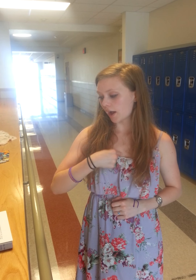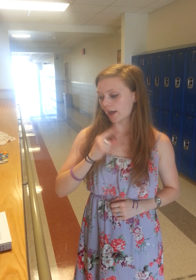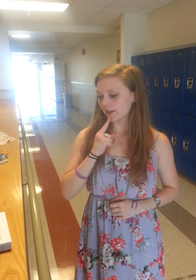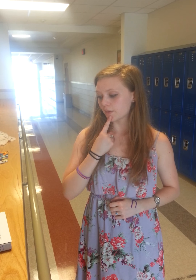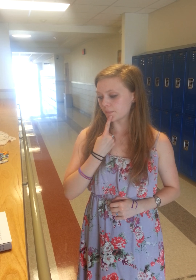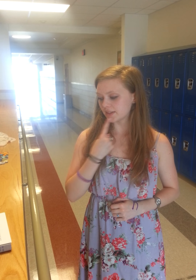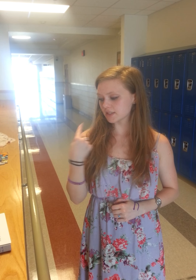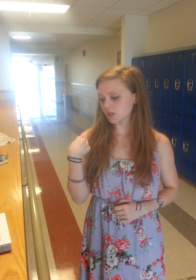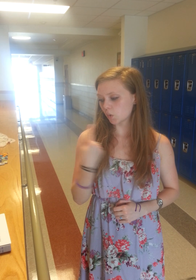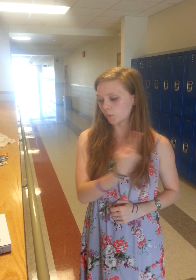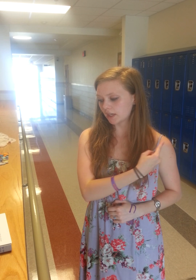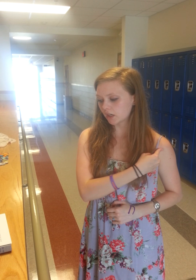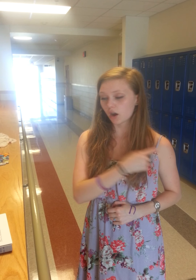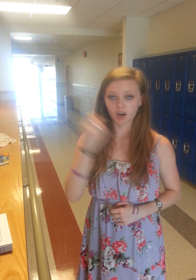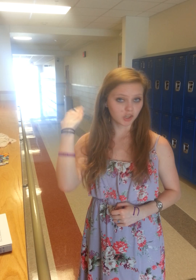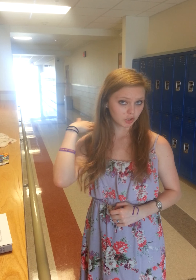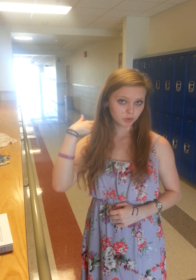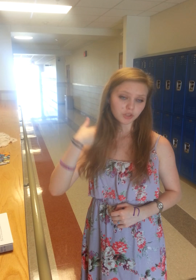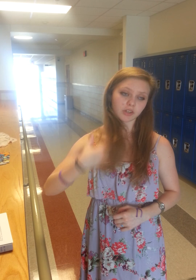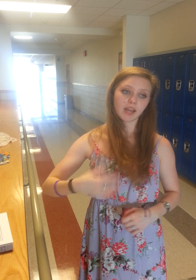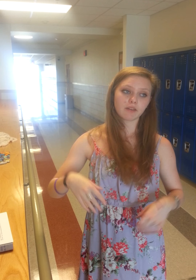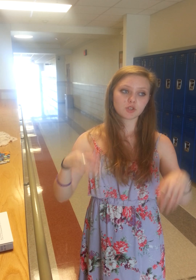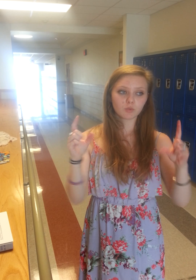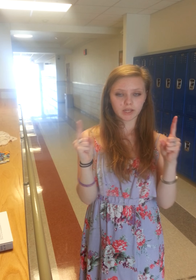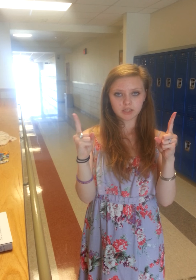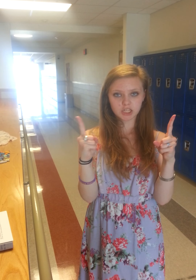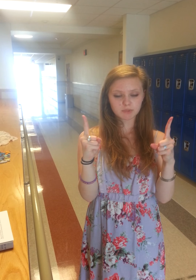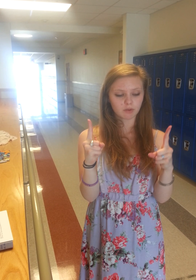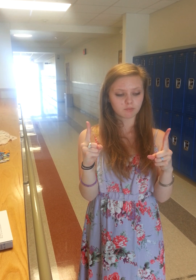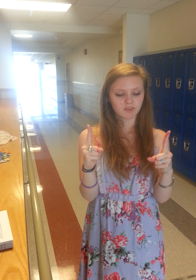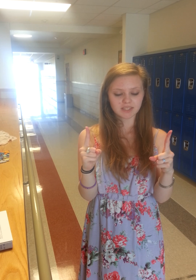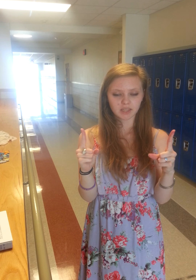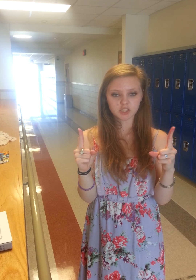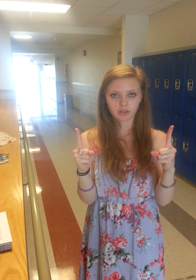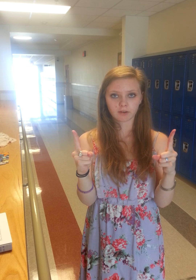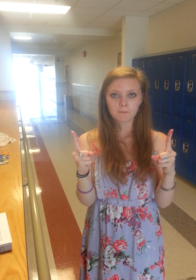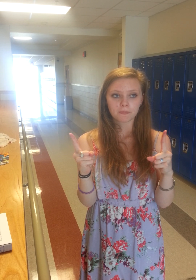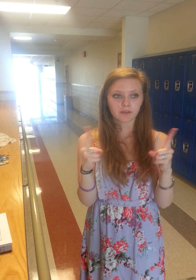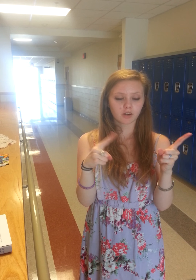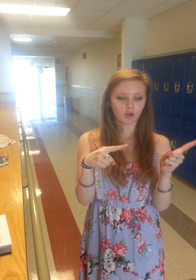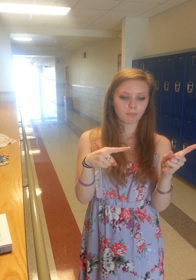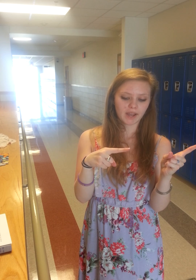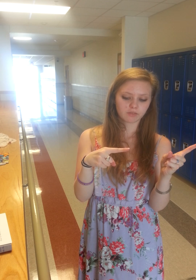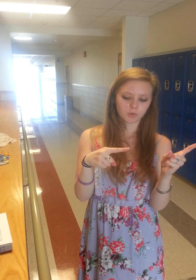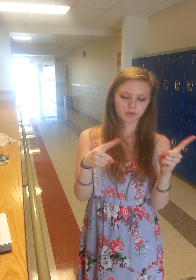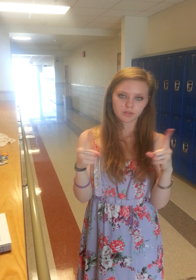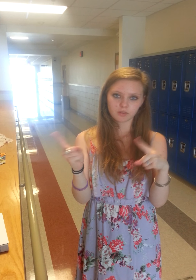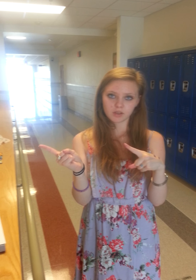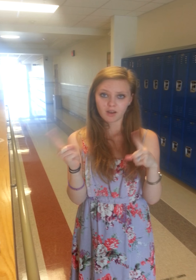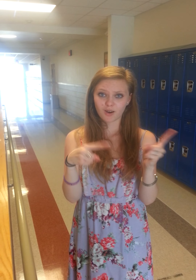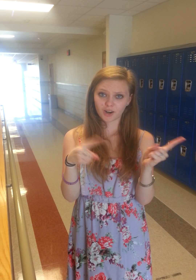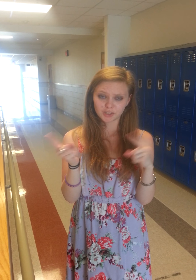I miss, we argue. You're going to have 2 one hand shapes, palms facing each other. They're going to go back and forth. Argue.